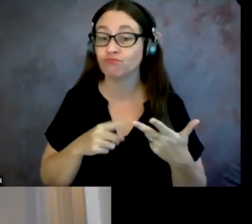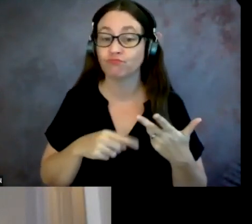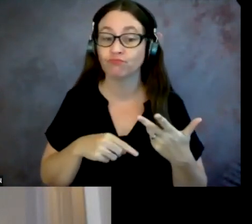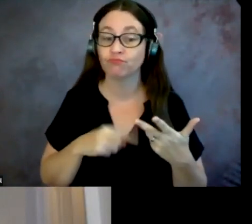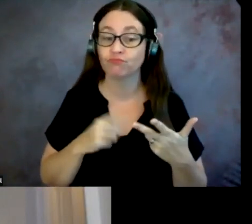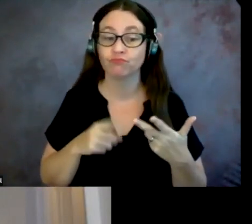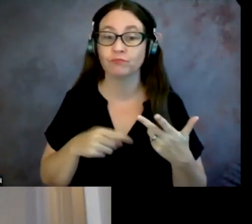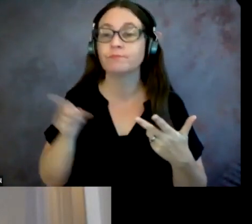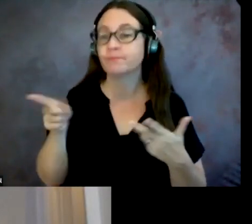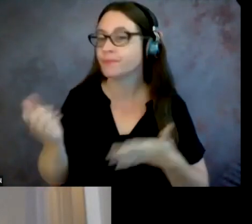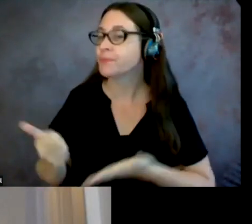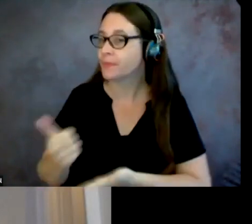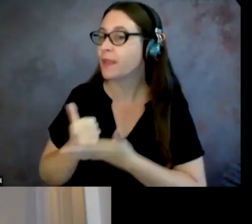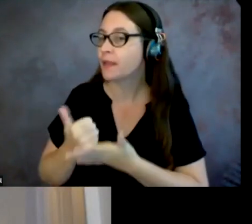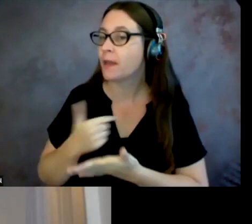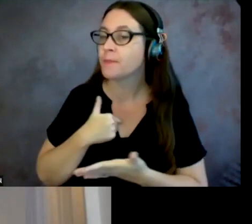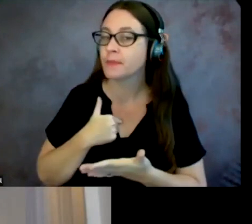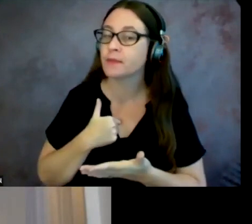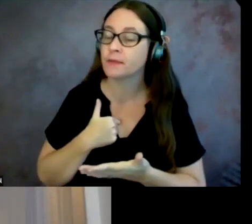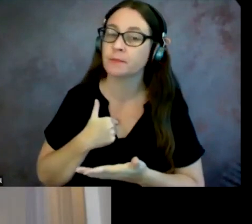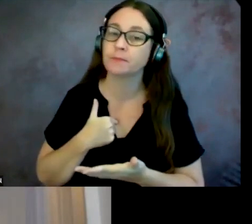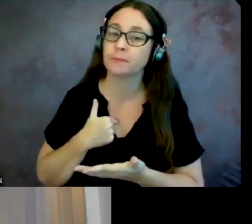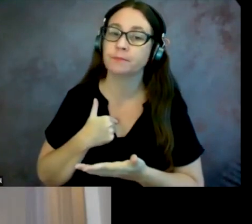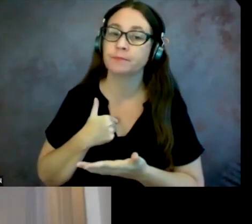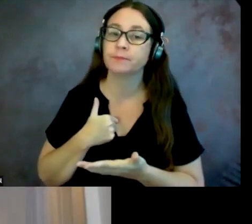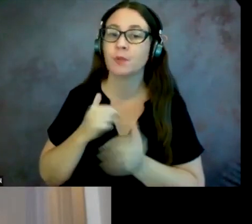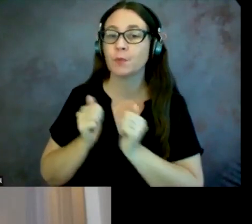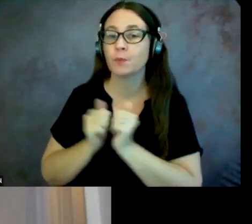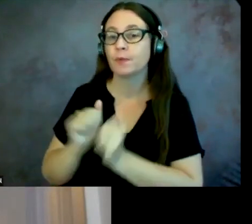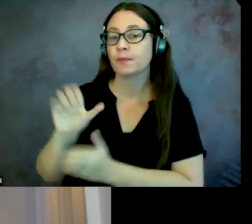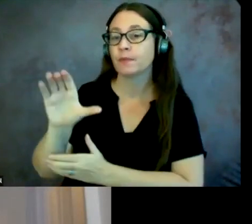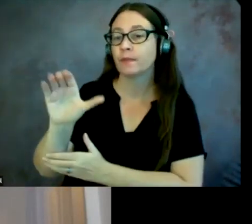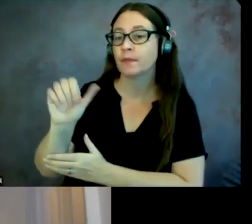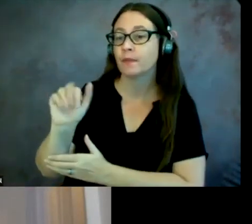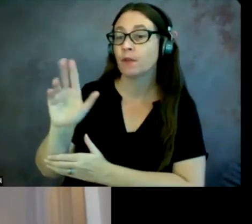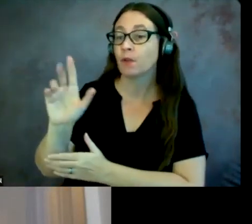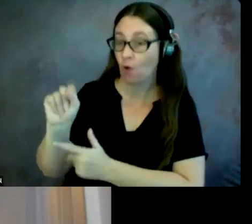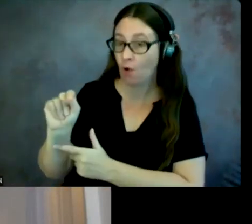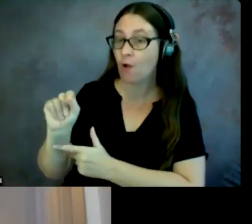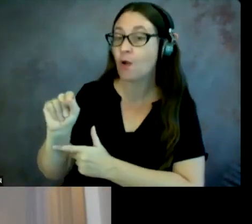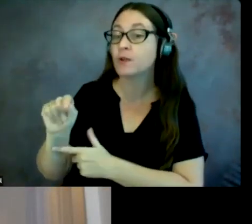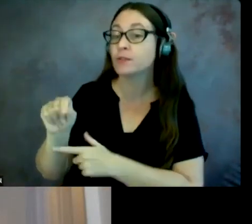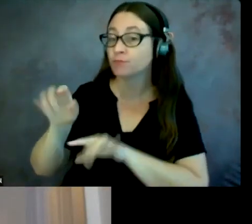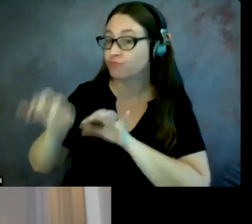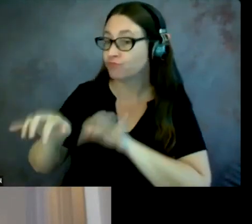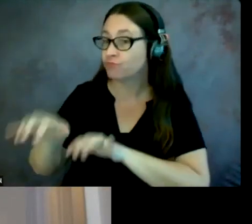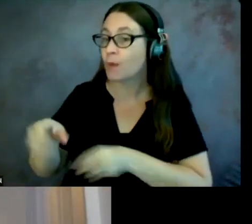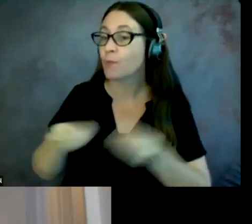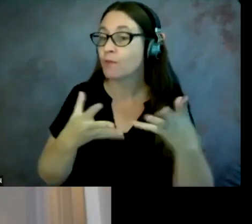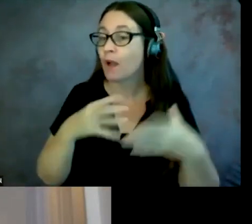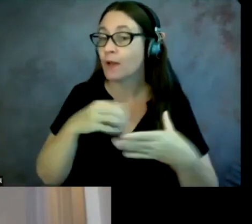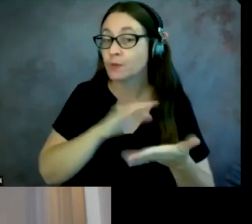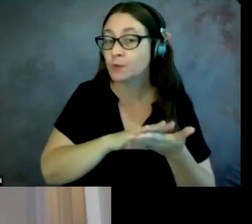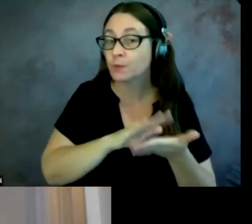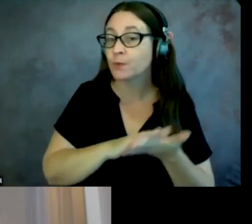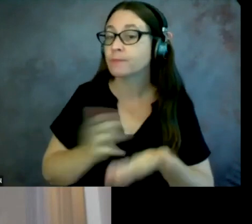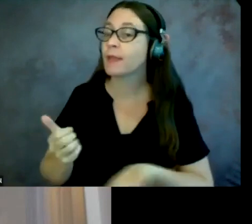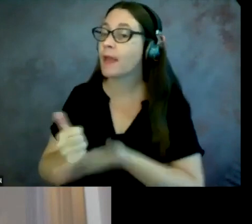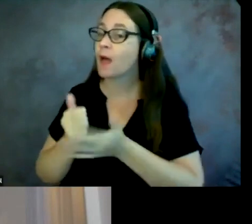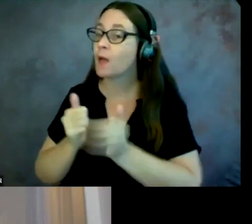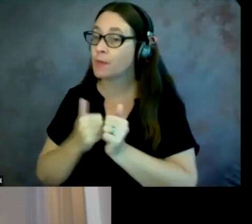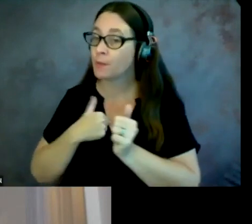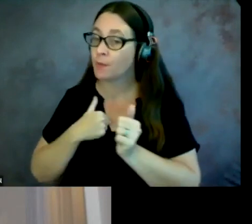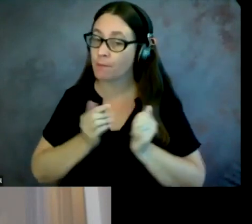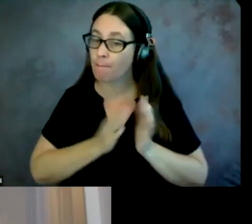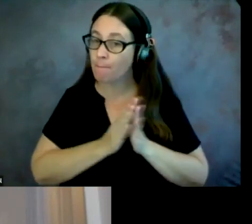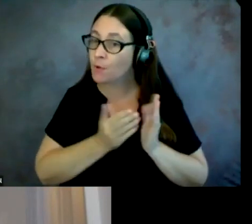they helped me with cart provider in school, helping with my books, accessing, you know,